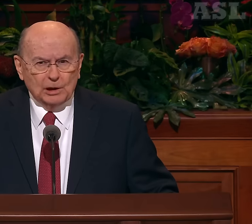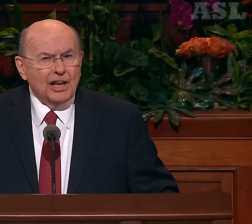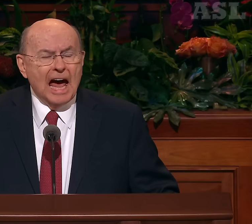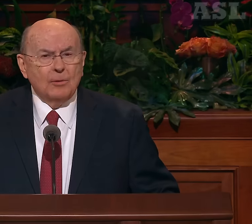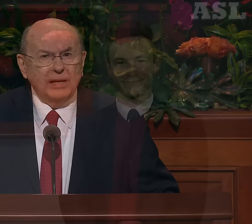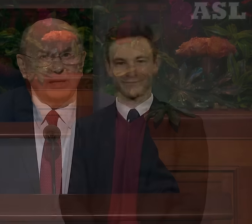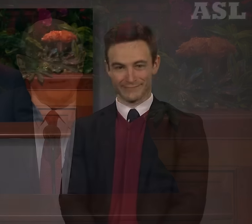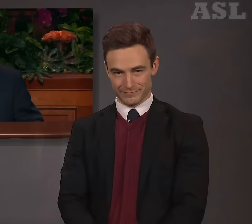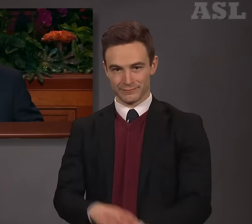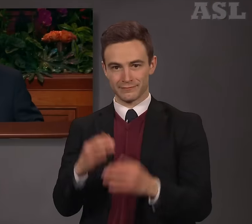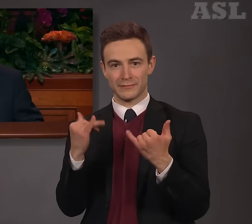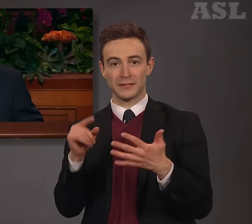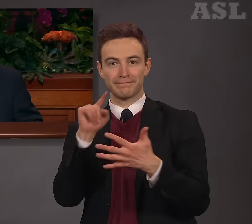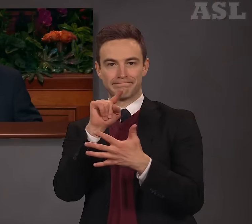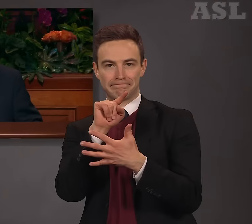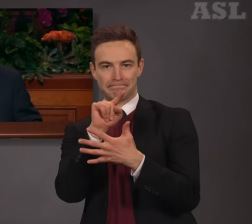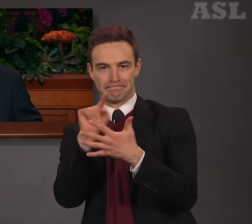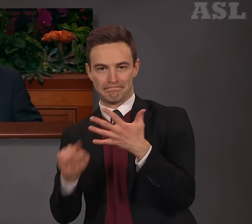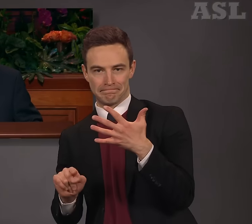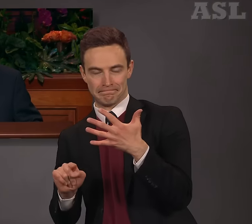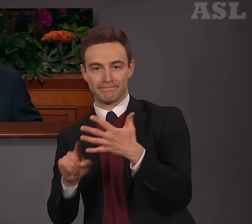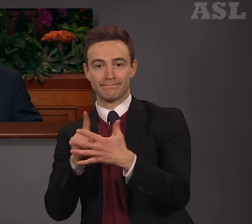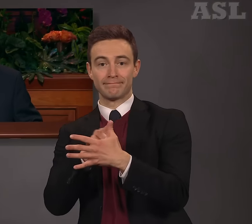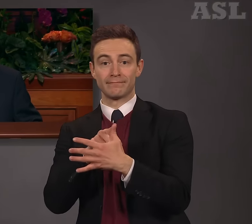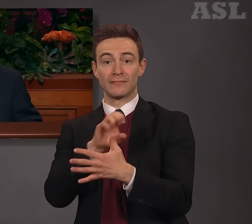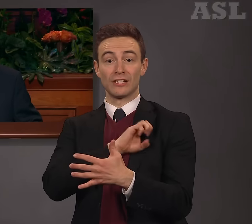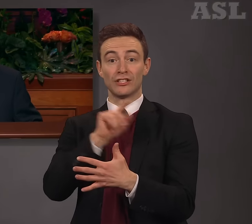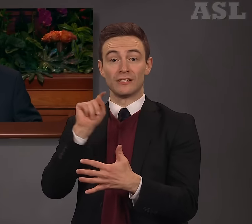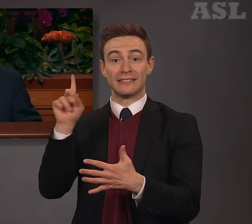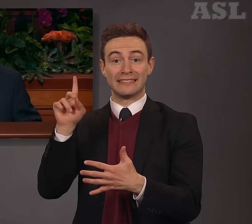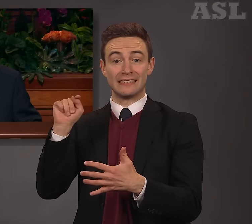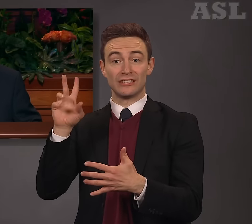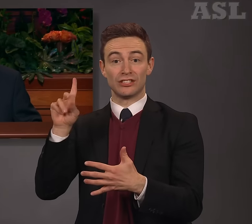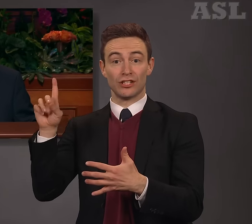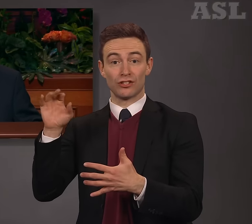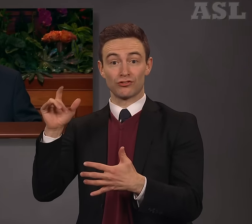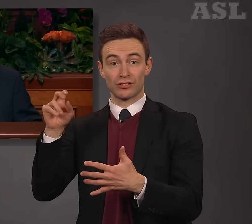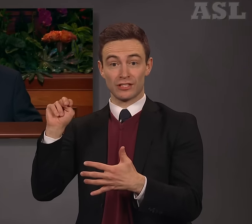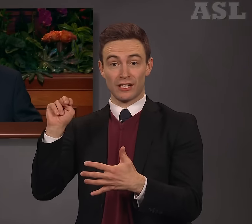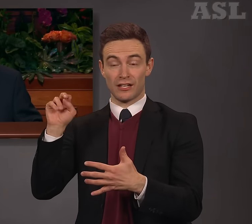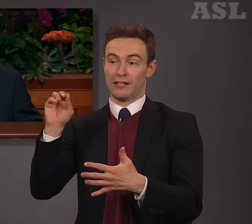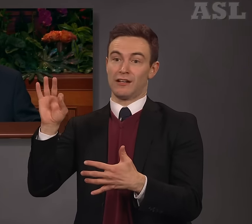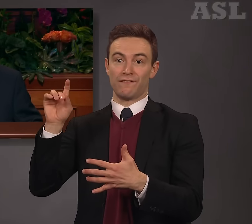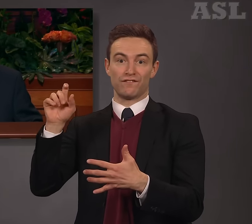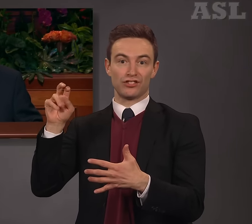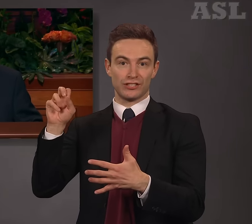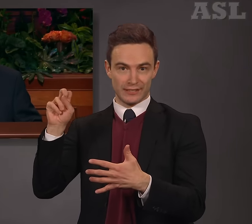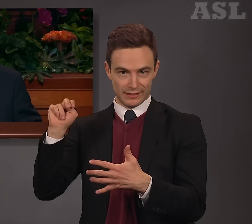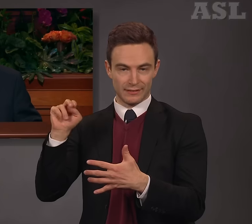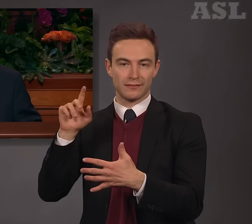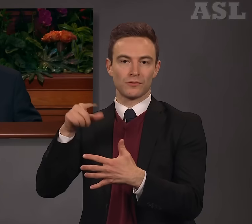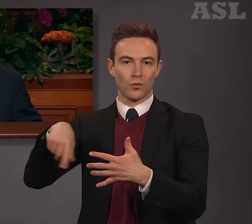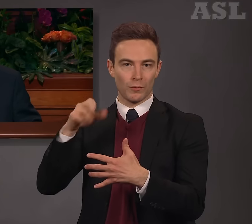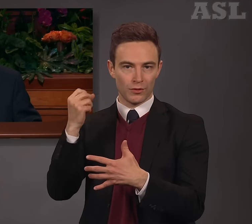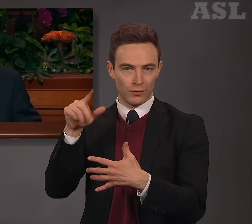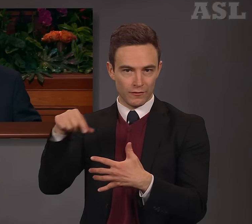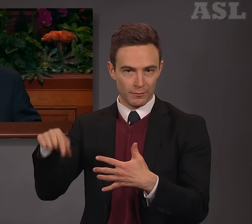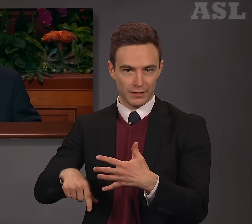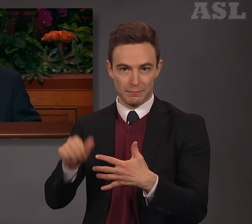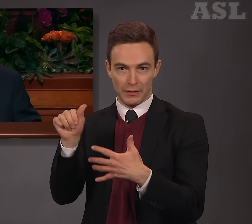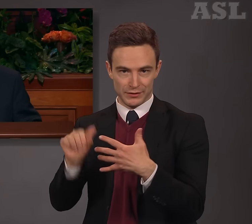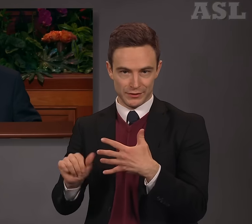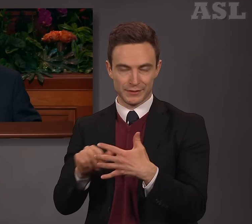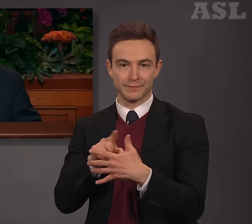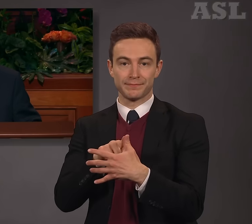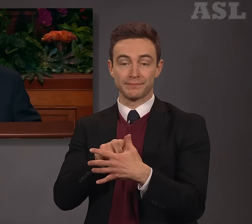We will now be pleased to hear from Elder D. Todd Christofferson of the Quorum of the 12 Apostles. He will be